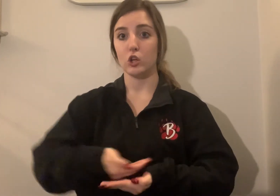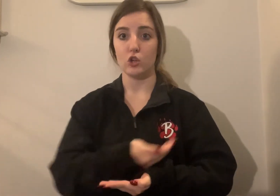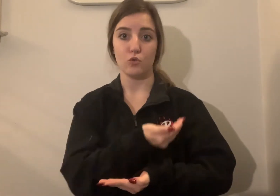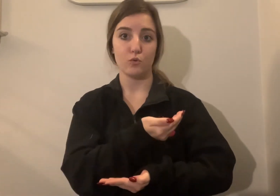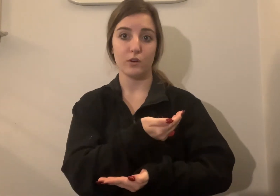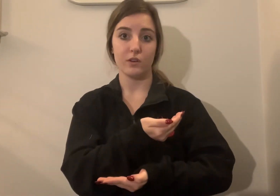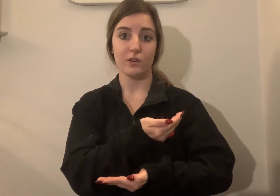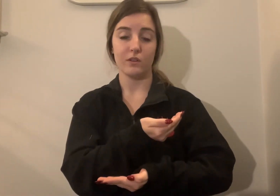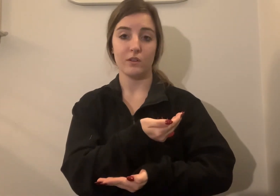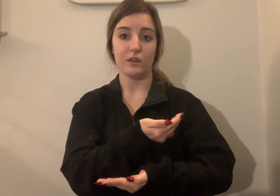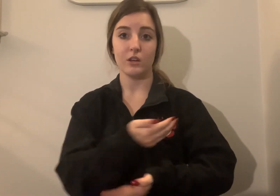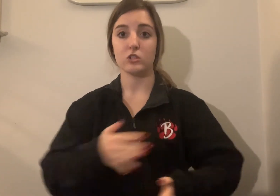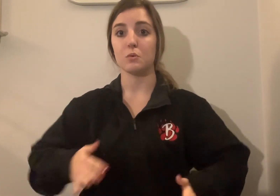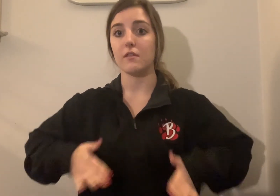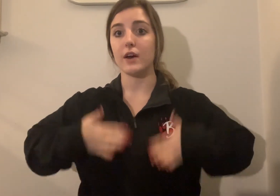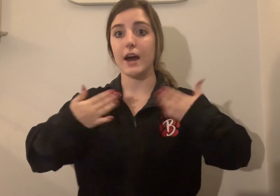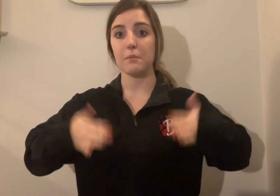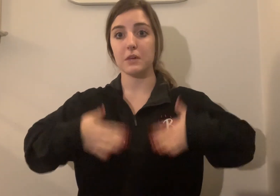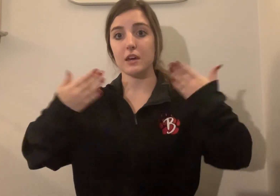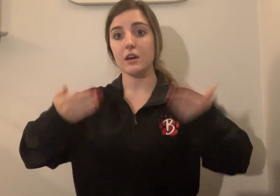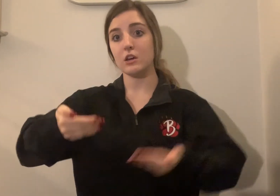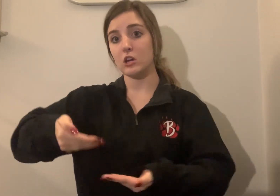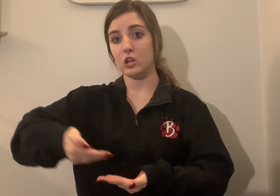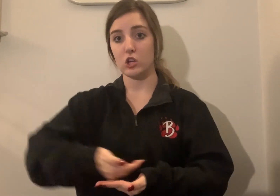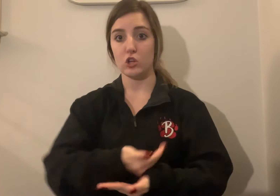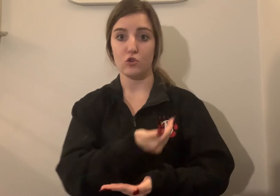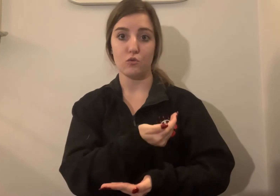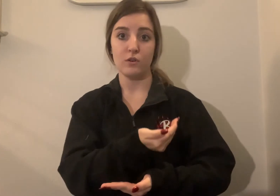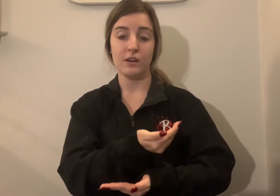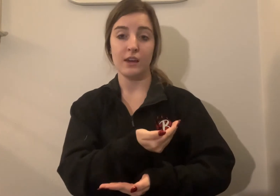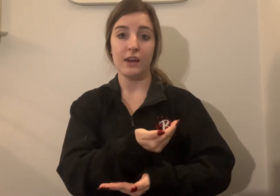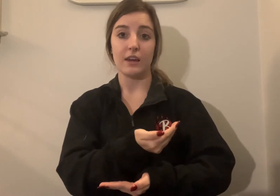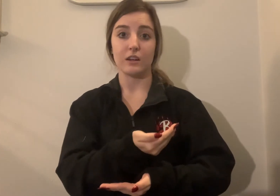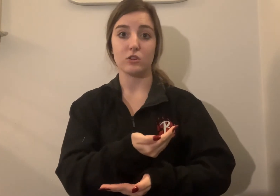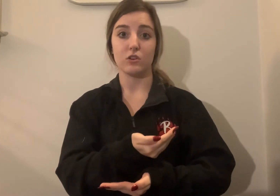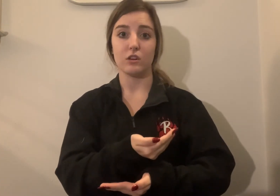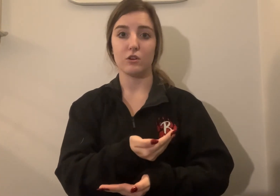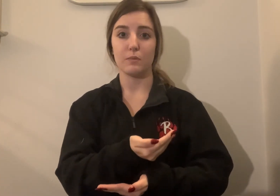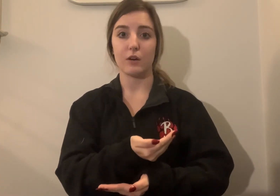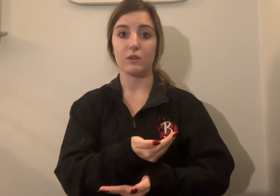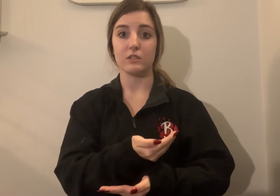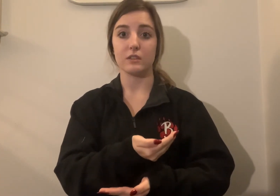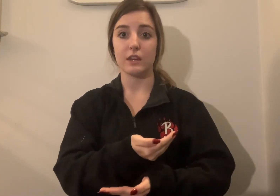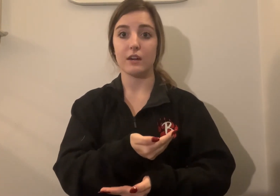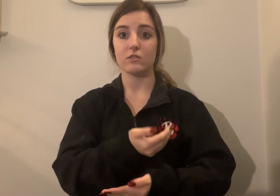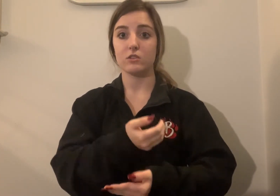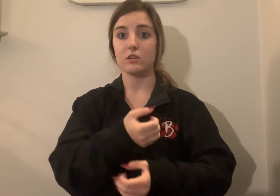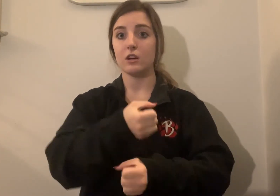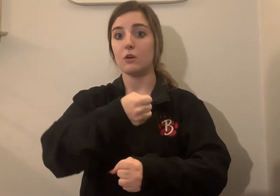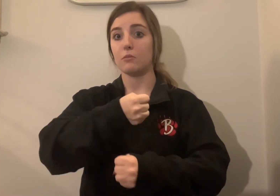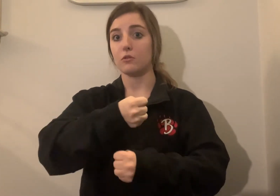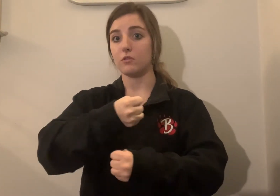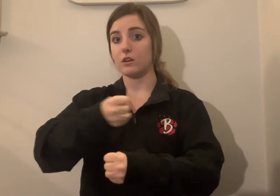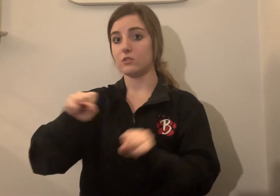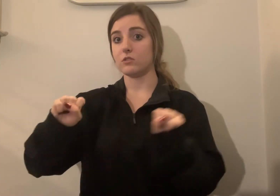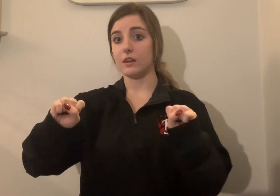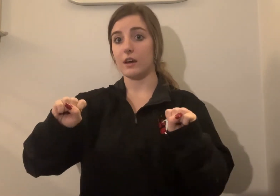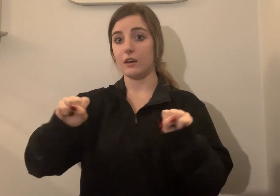New. So we have happy, new, and I taught year back when I did the calendar. Both your hands are in that S